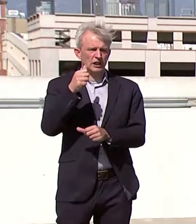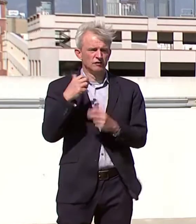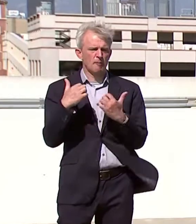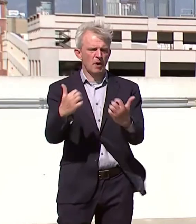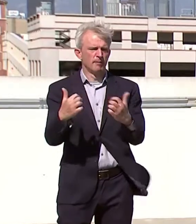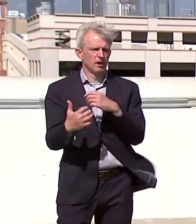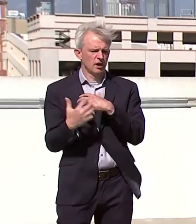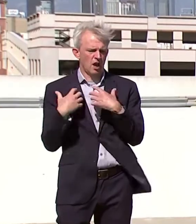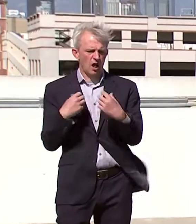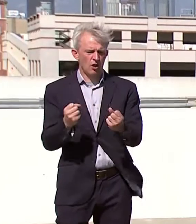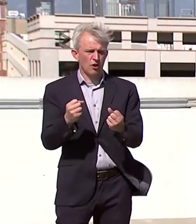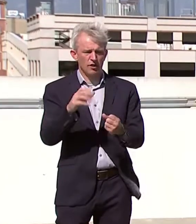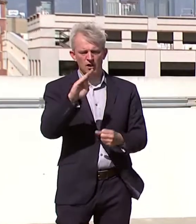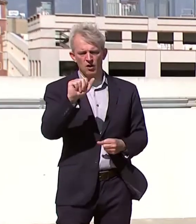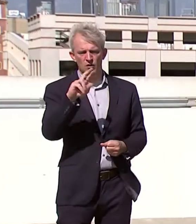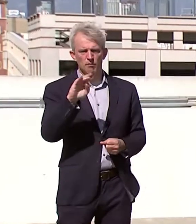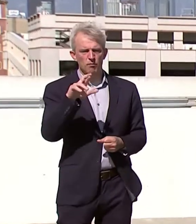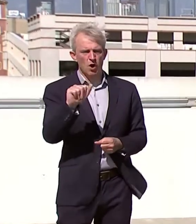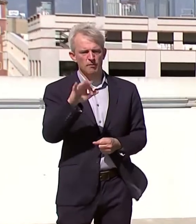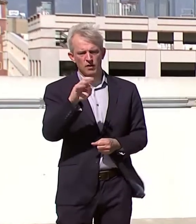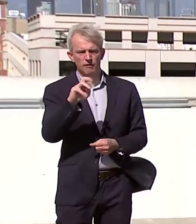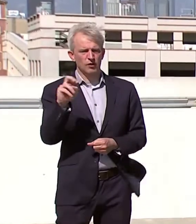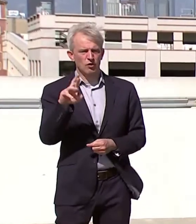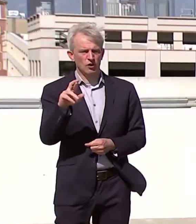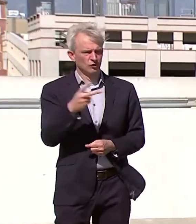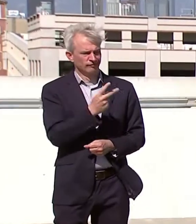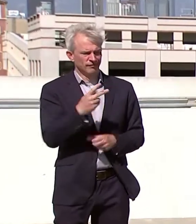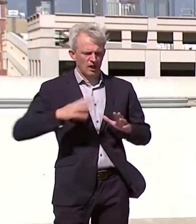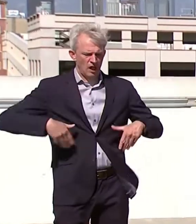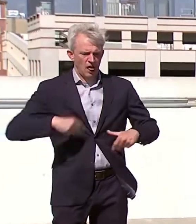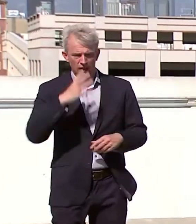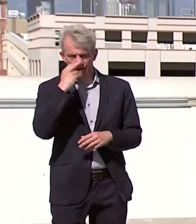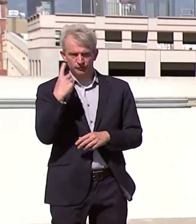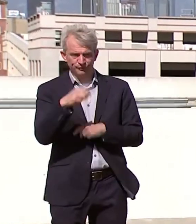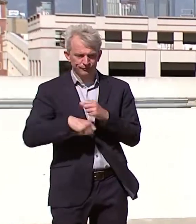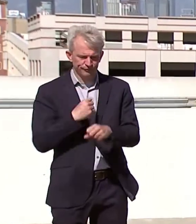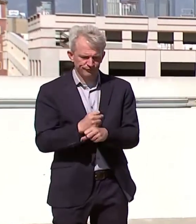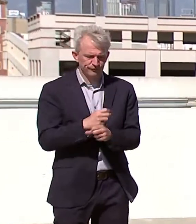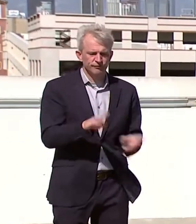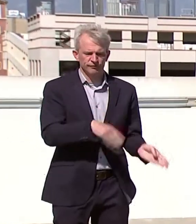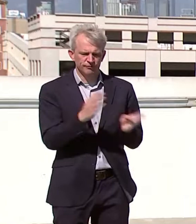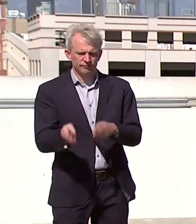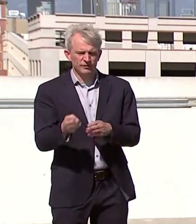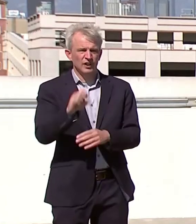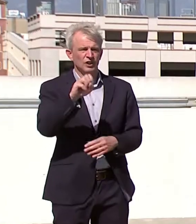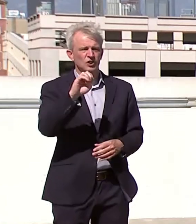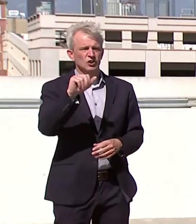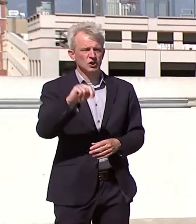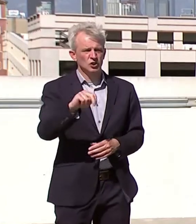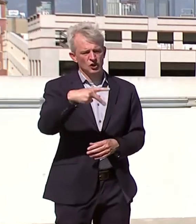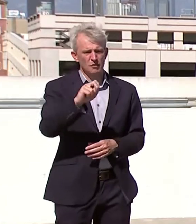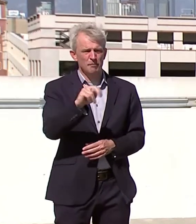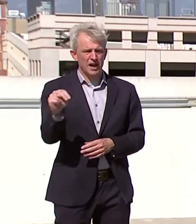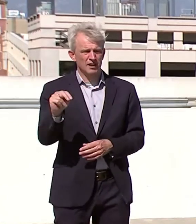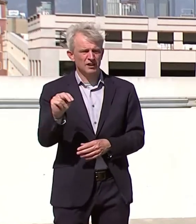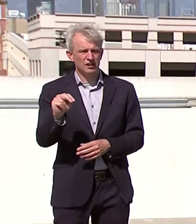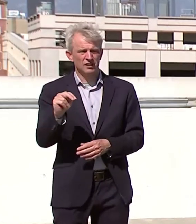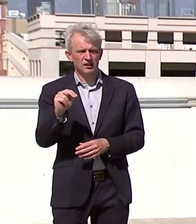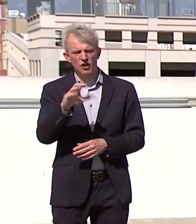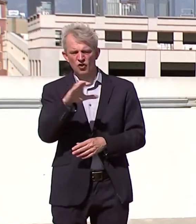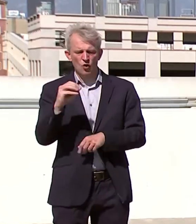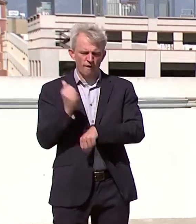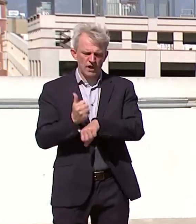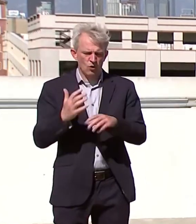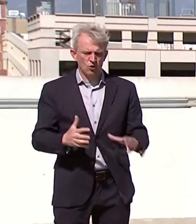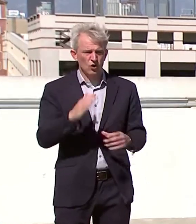They have not slept in a year. And Sean Penn, the co-founder of CORE, which has been our amazing partner in all of this. Thank you